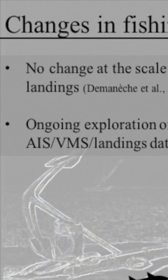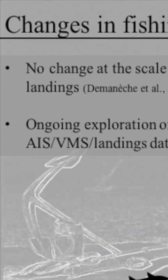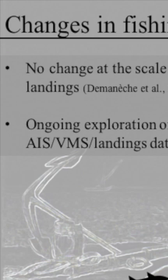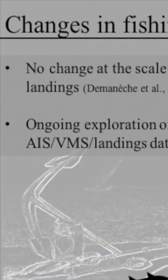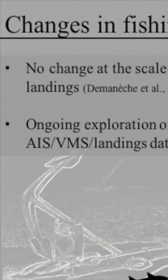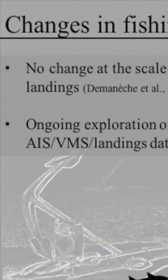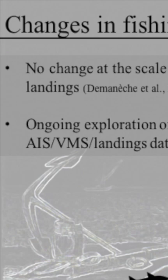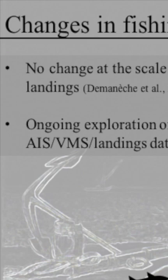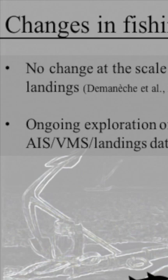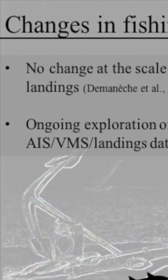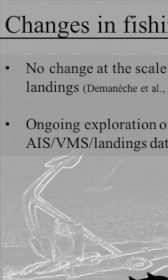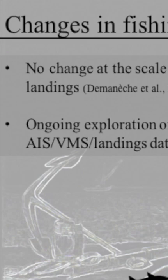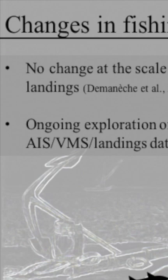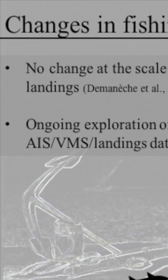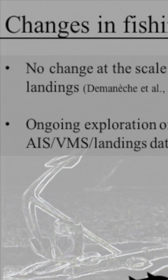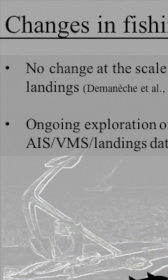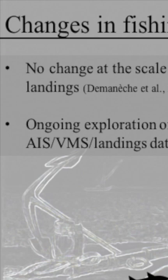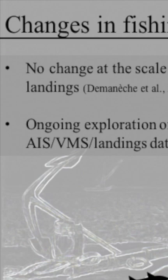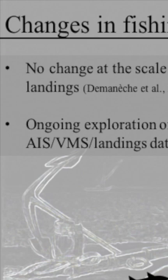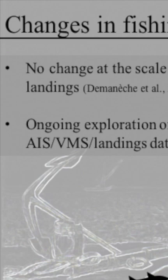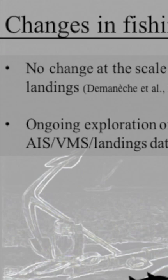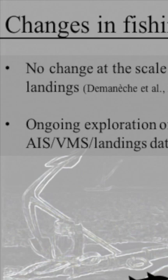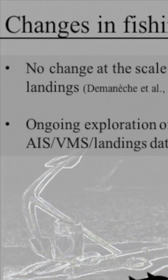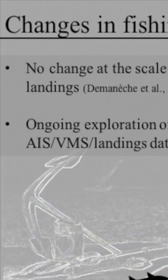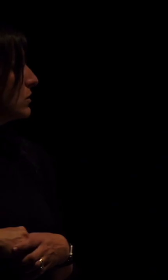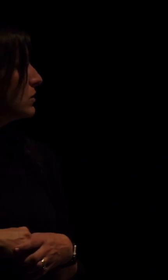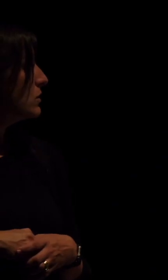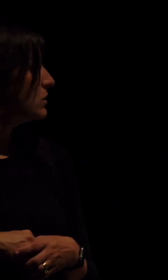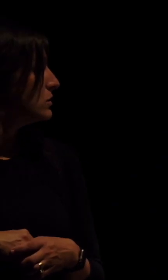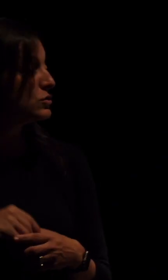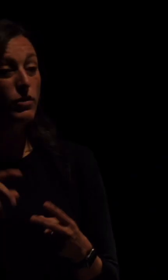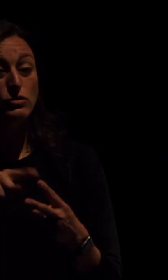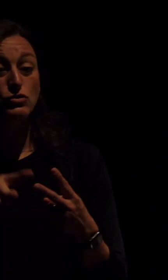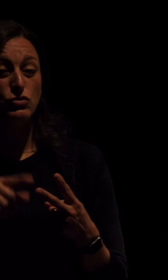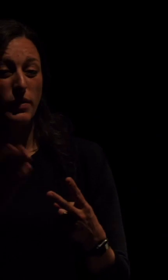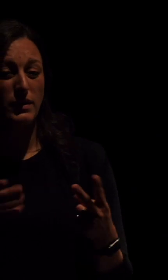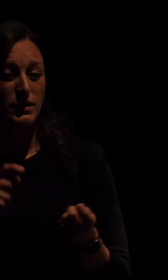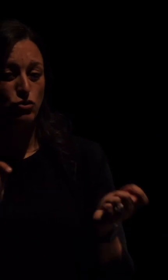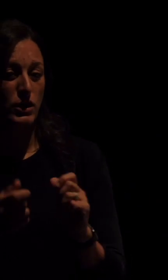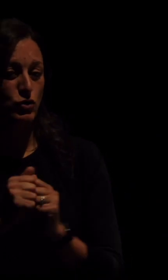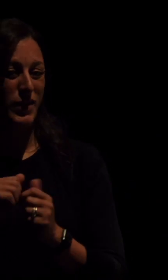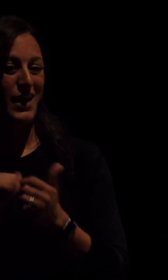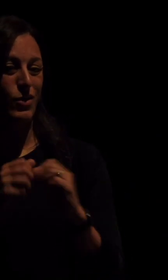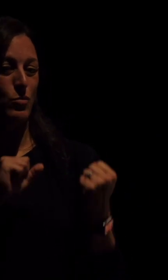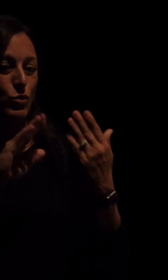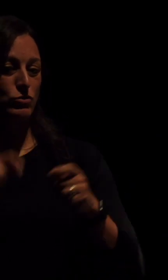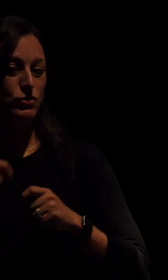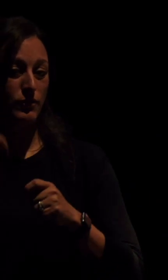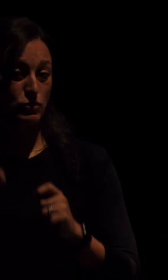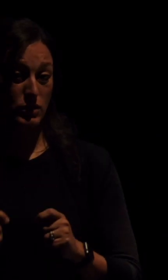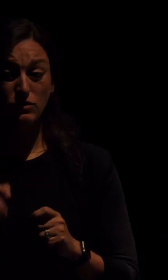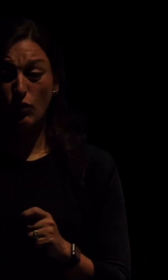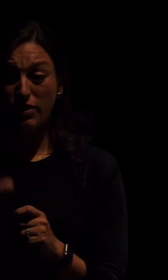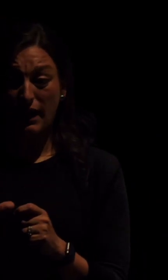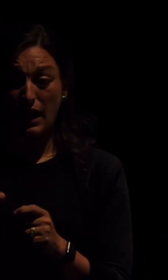decreased. So apparently, there are changes in fishing practices. The question is, are these changes related to